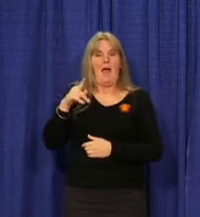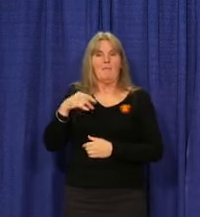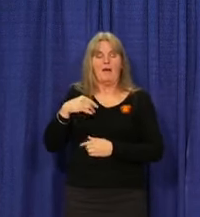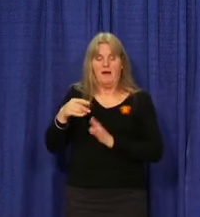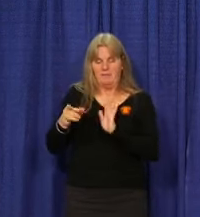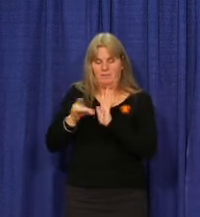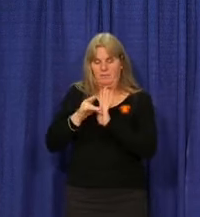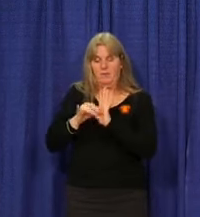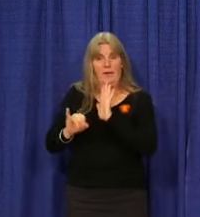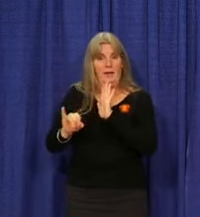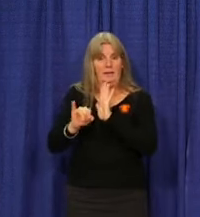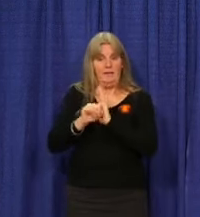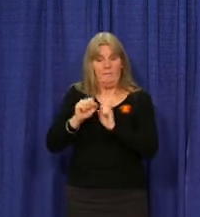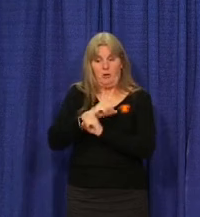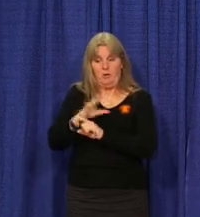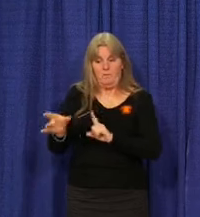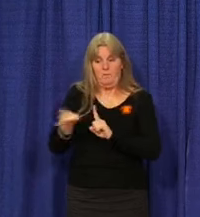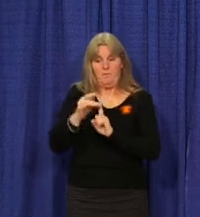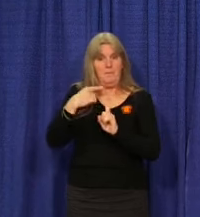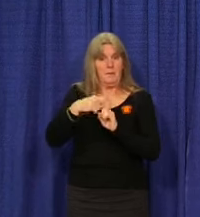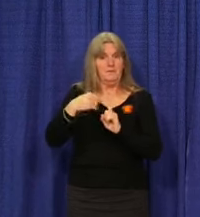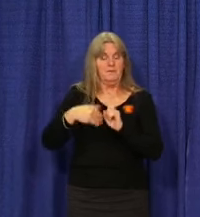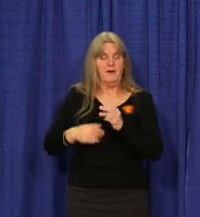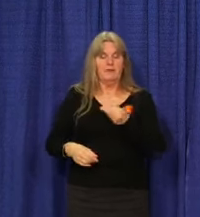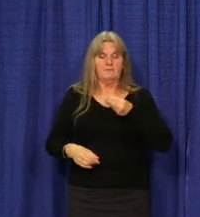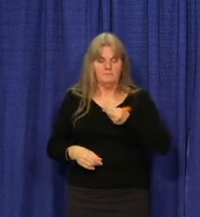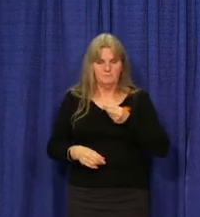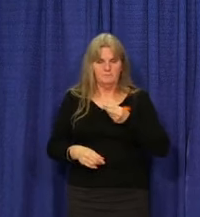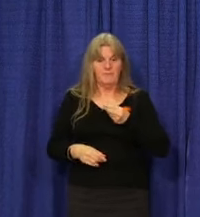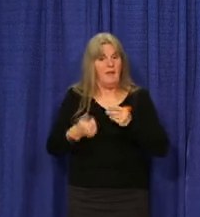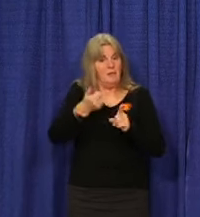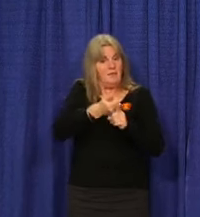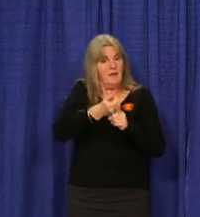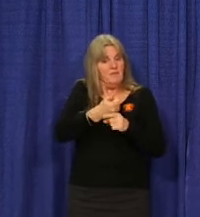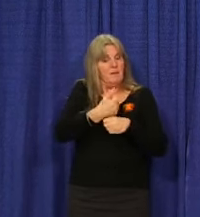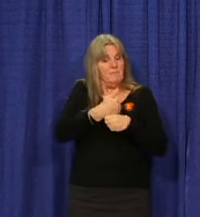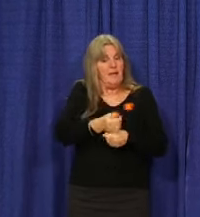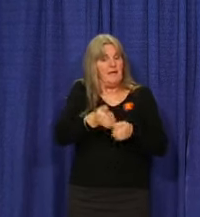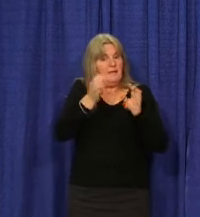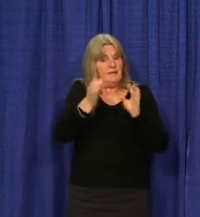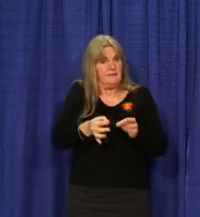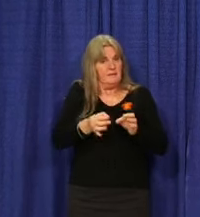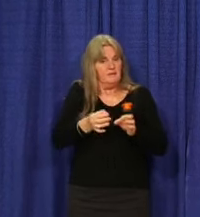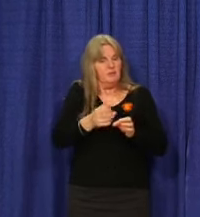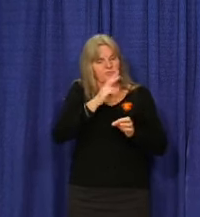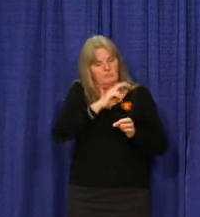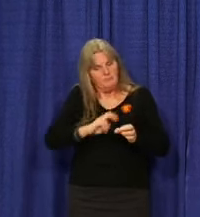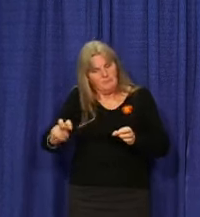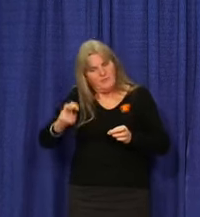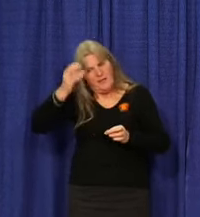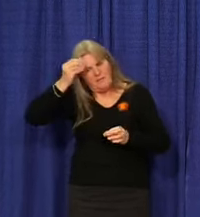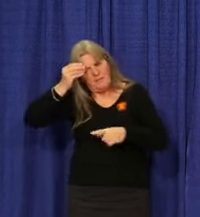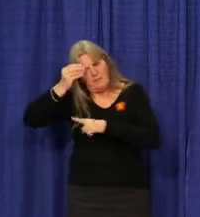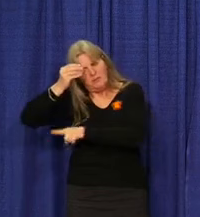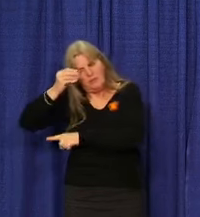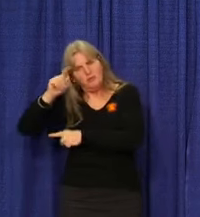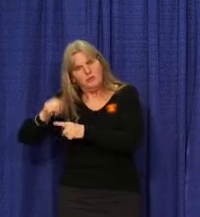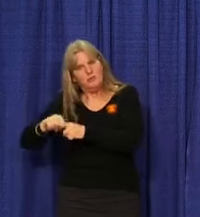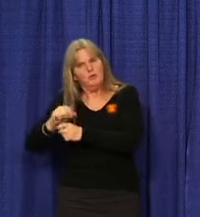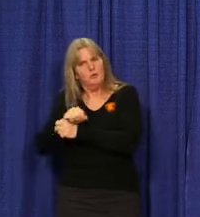is diagnosed positive for COVID, and then chooses to upload that information to people,